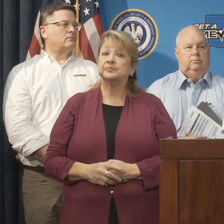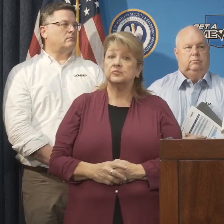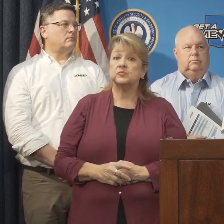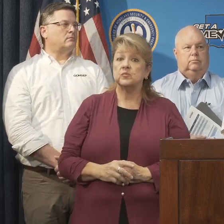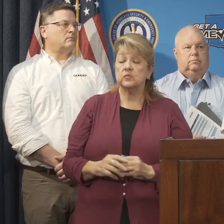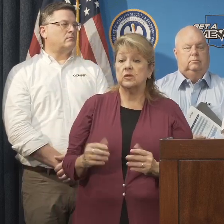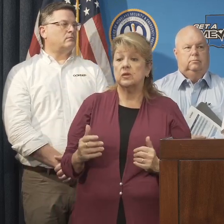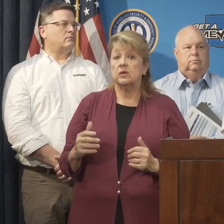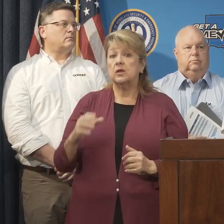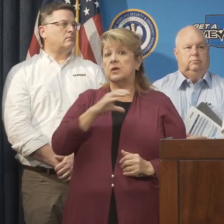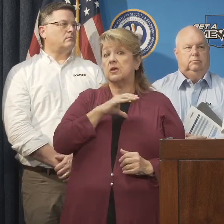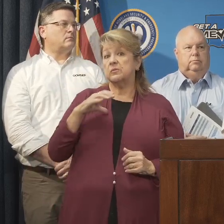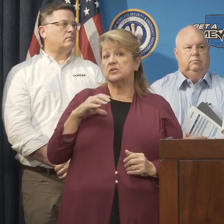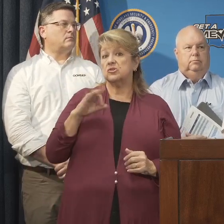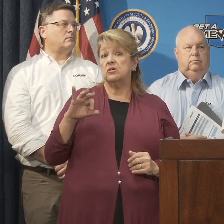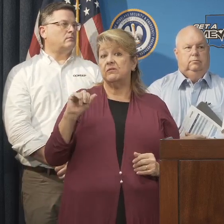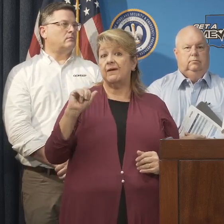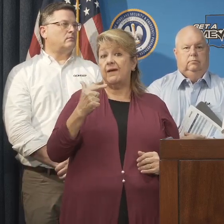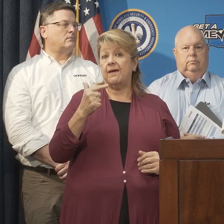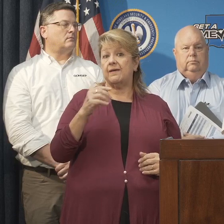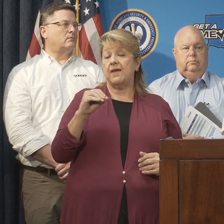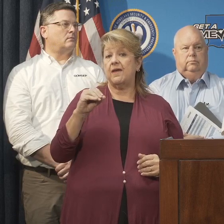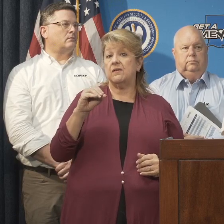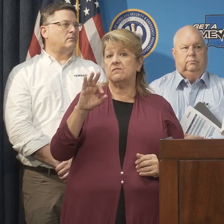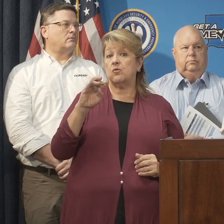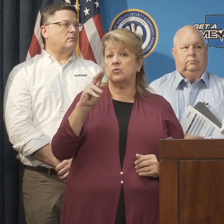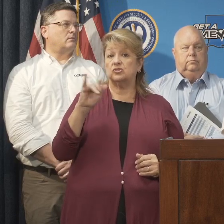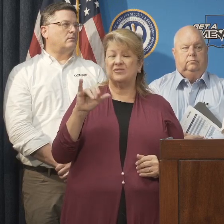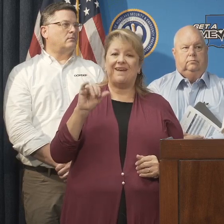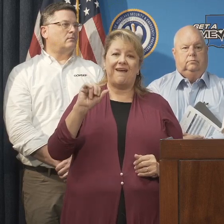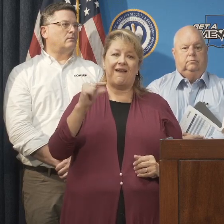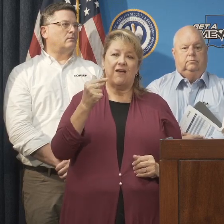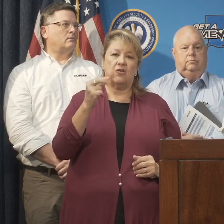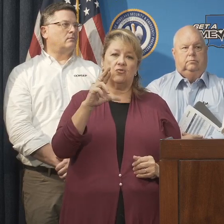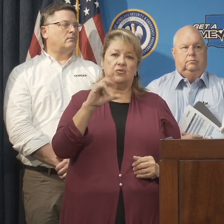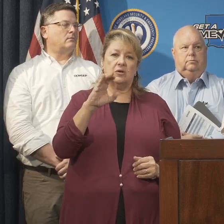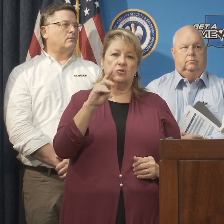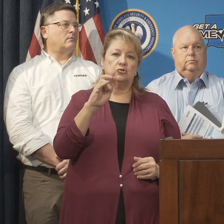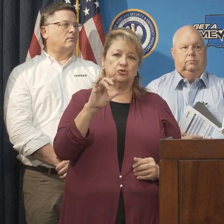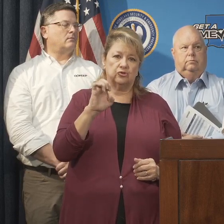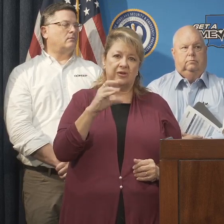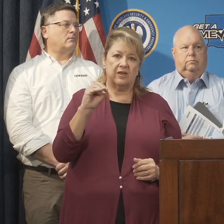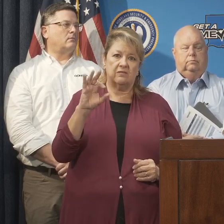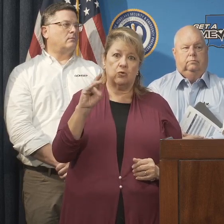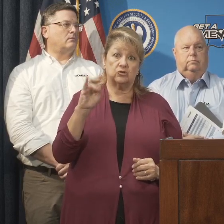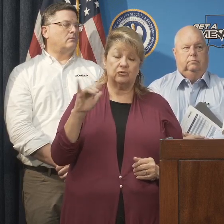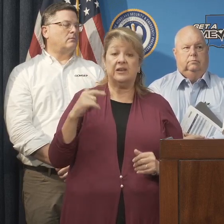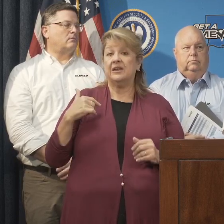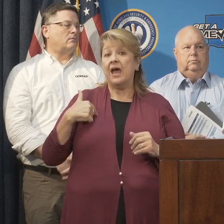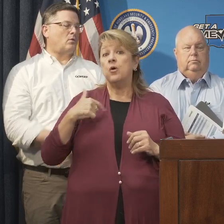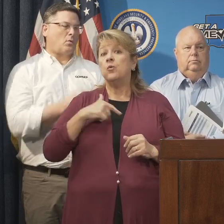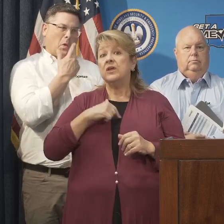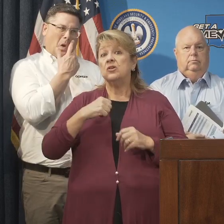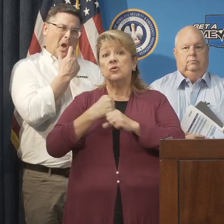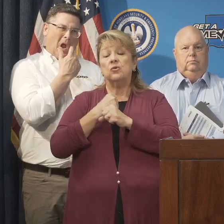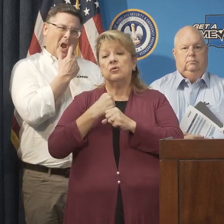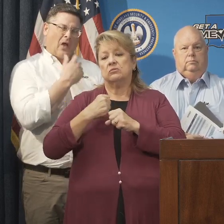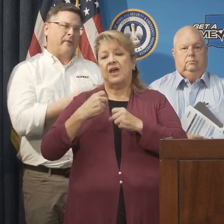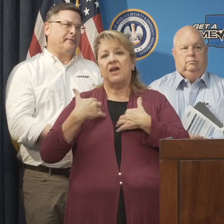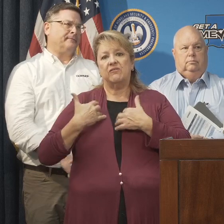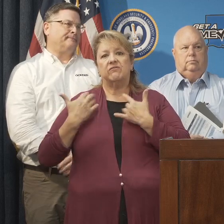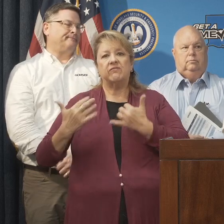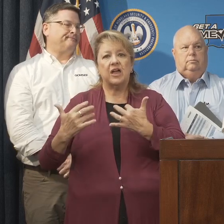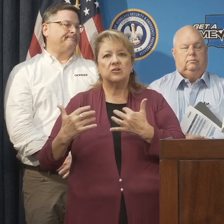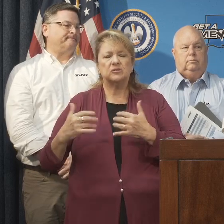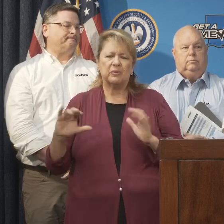the Commissioner of Ag and Forestry did, and he would tell you again, we fight wildfires often, but they typically are much